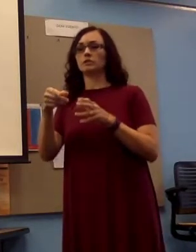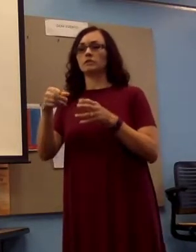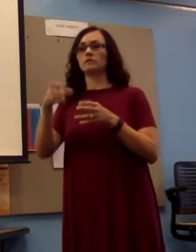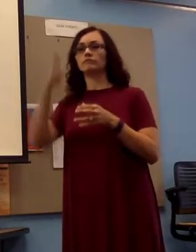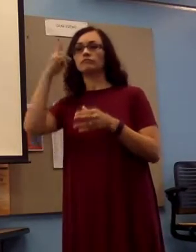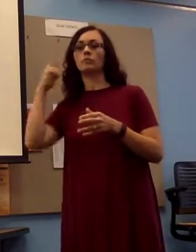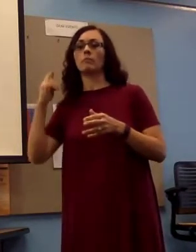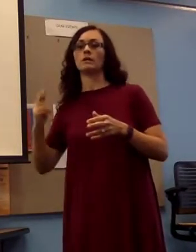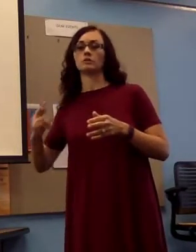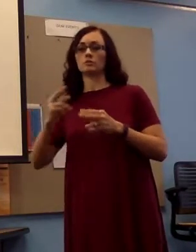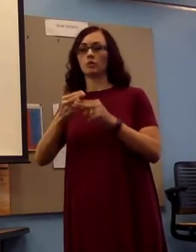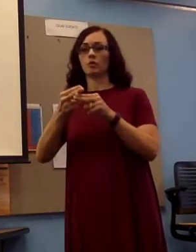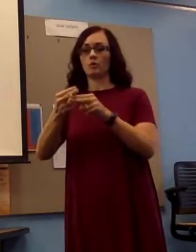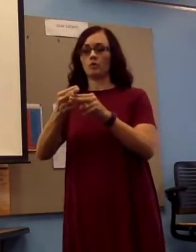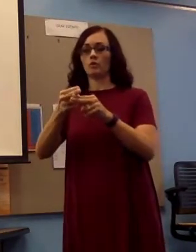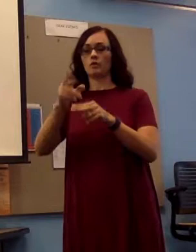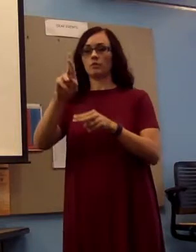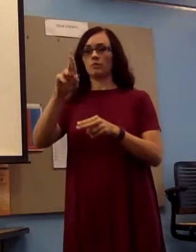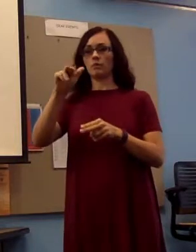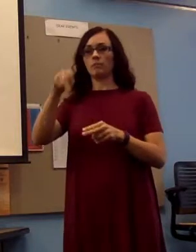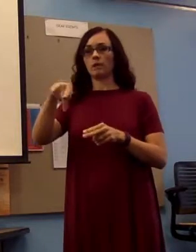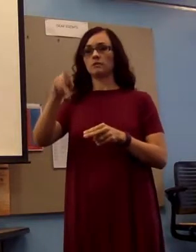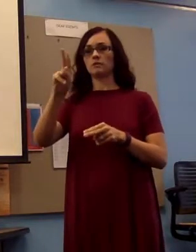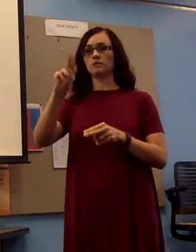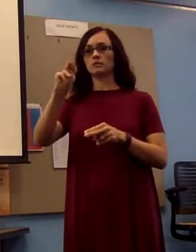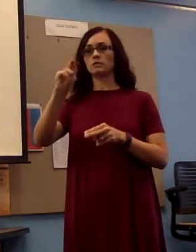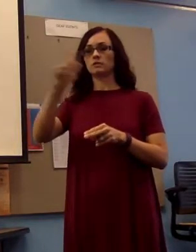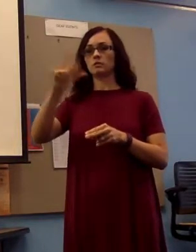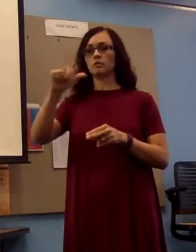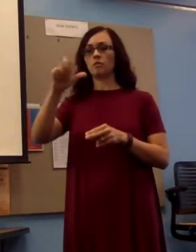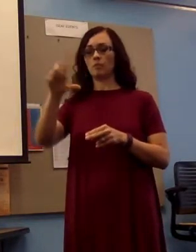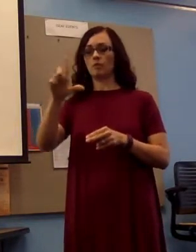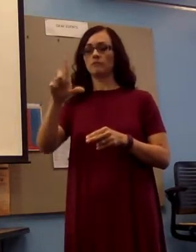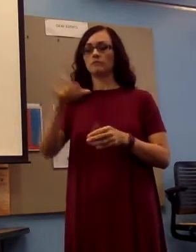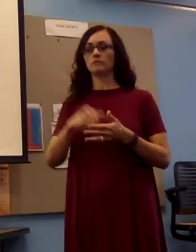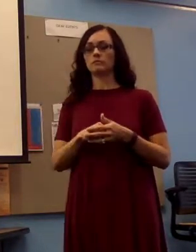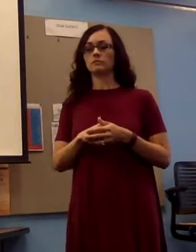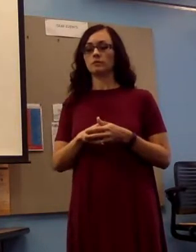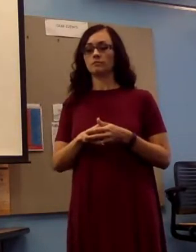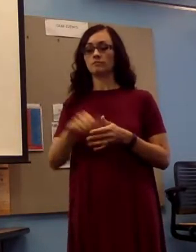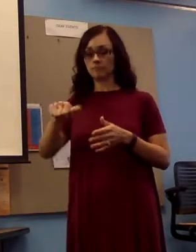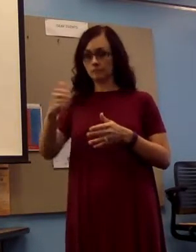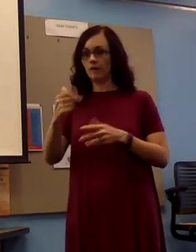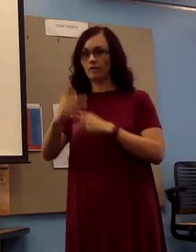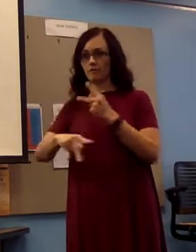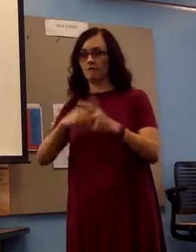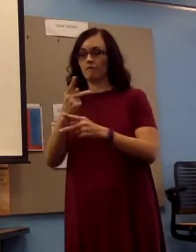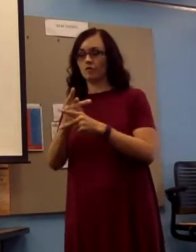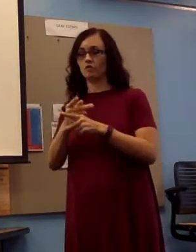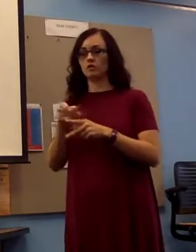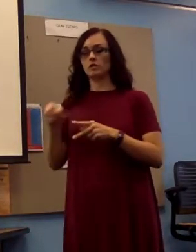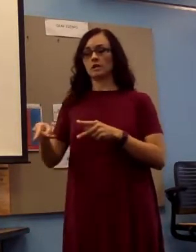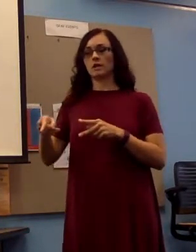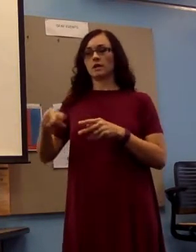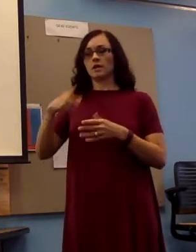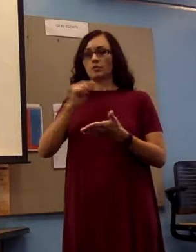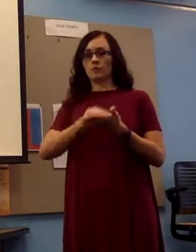in 1812, the next version was written by Brothers Grimm, and they adapted it from the Scholes version